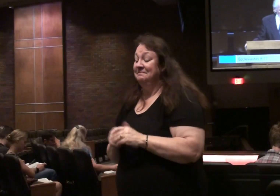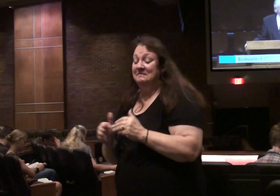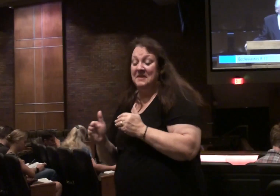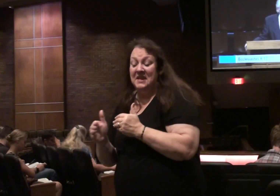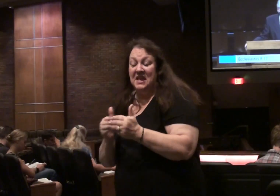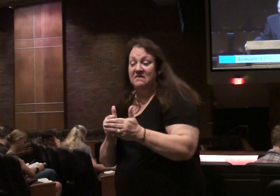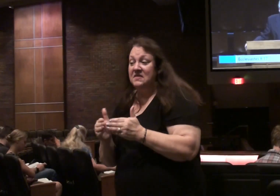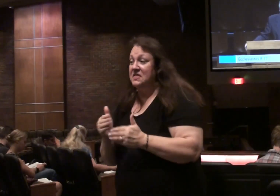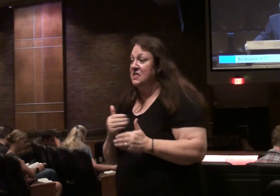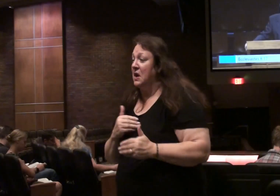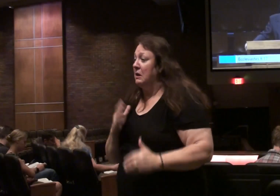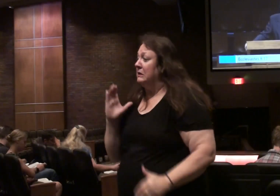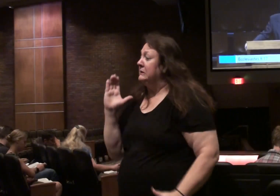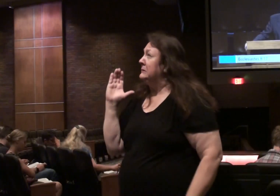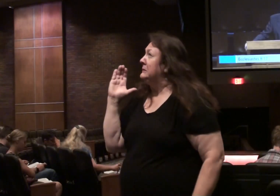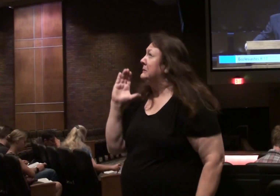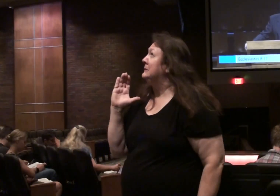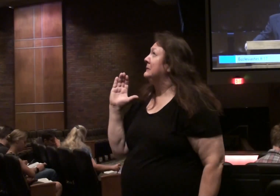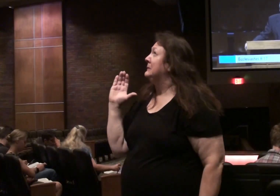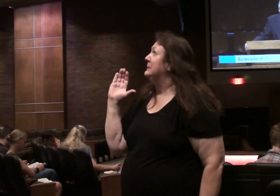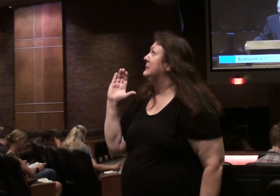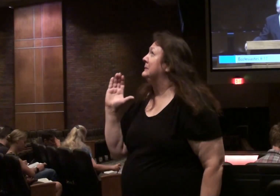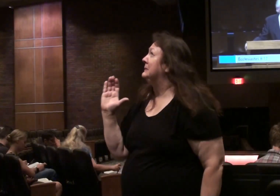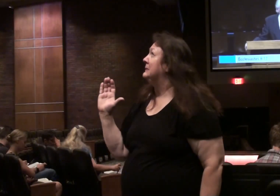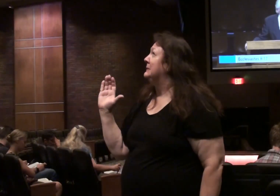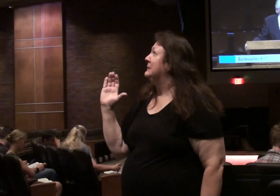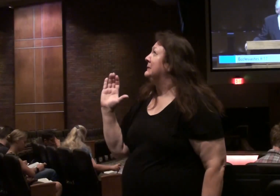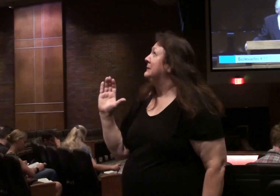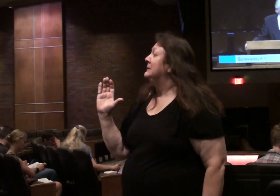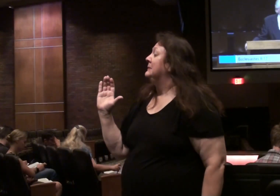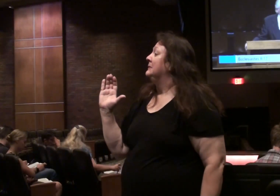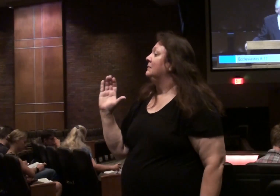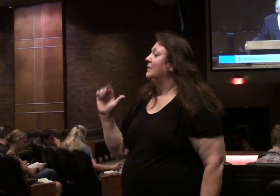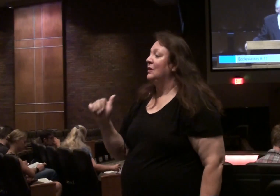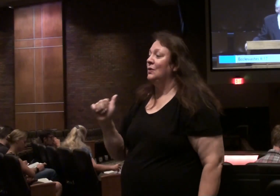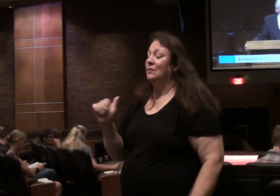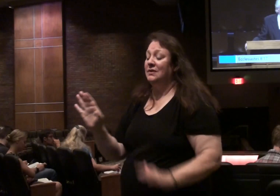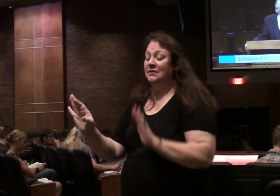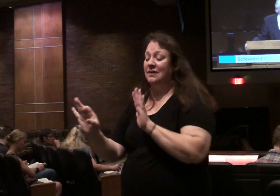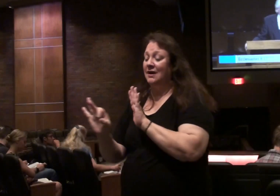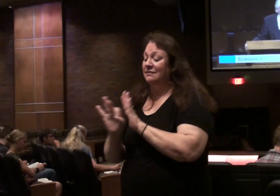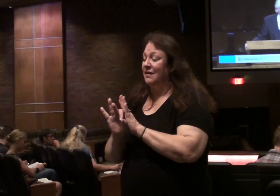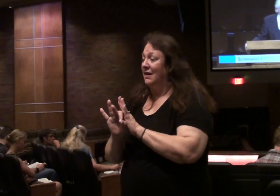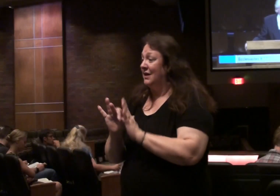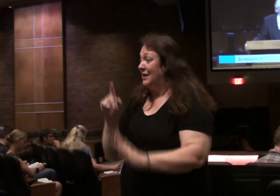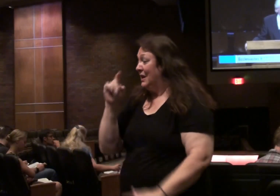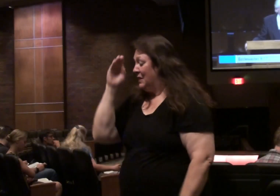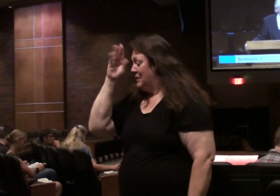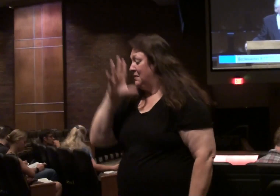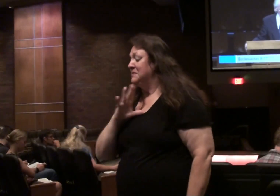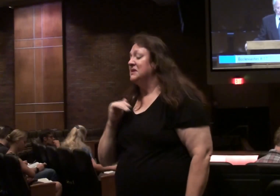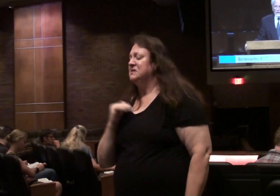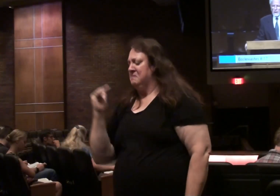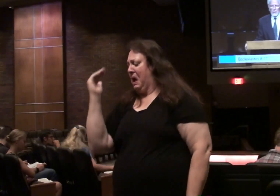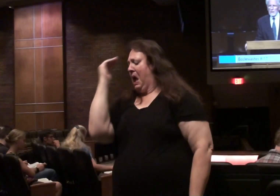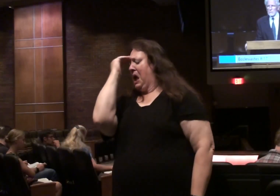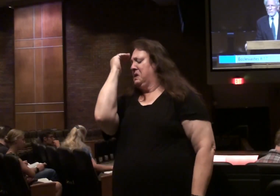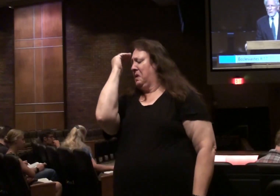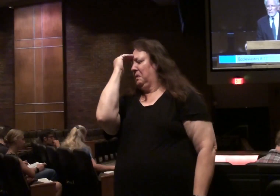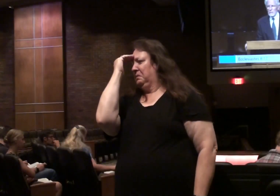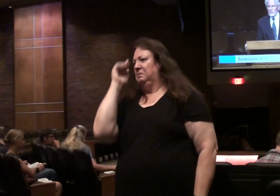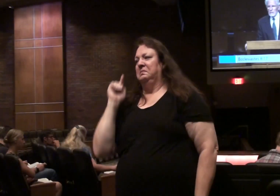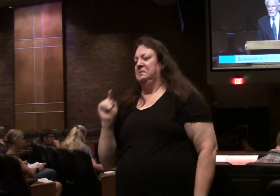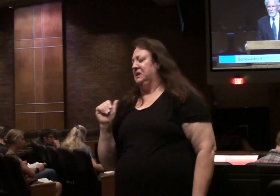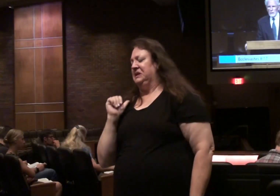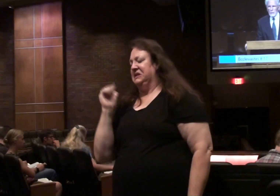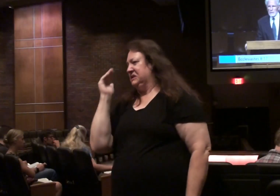Even though man should seek laboriously, he will not discover. Though the wise man should say, I know, he cannot